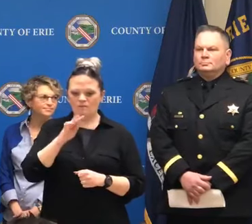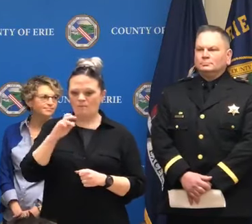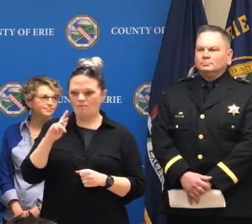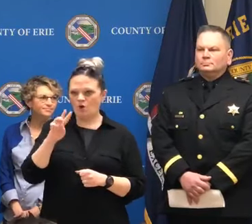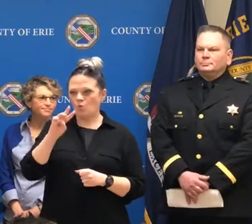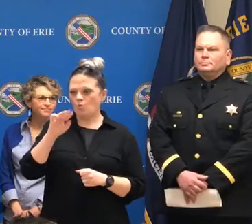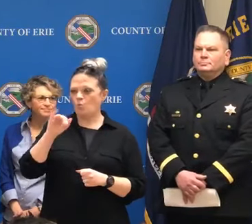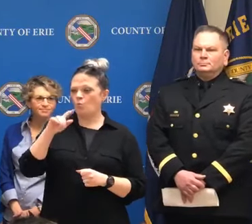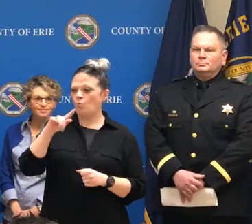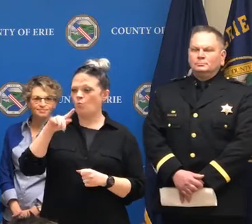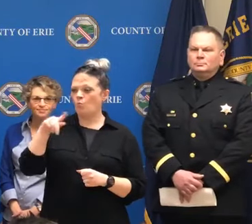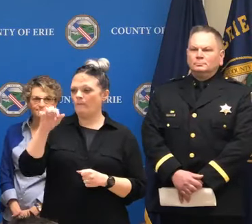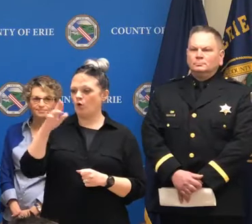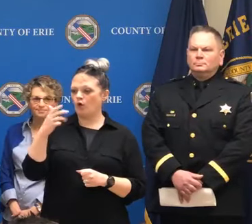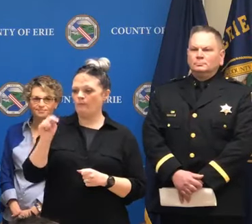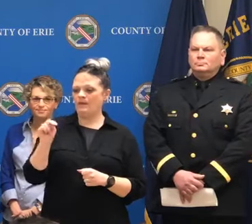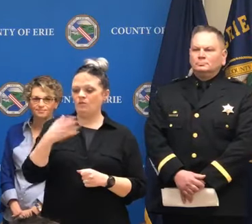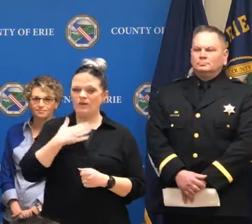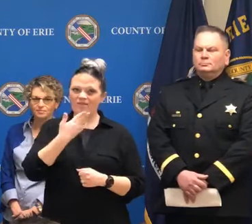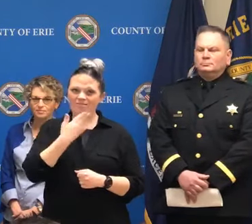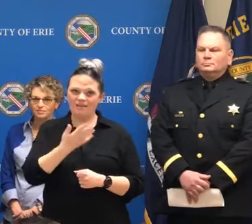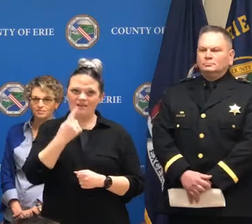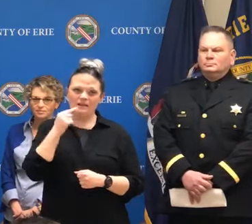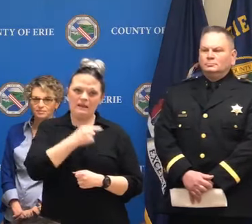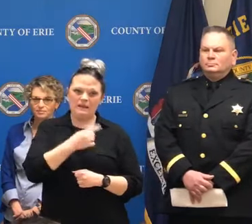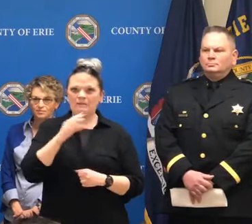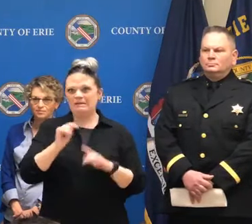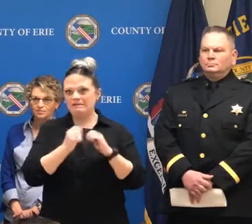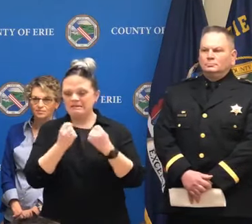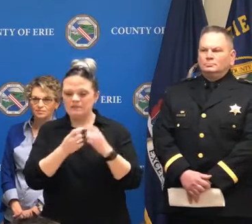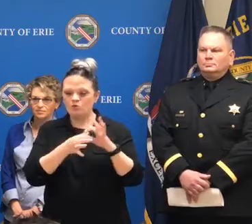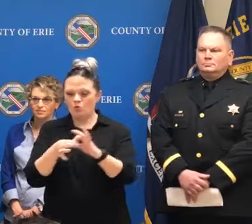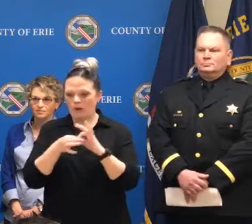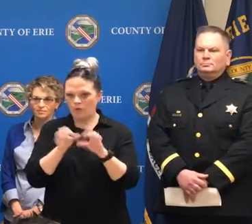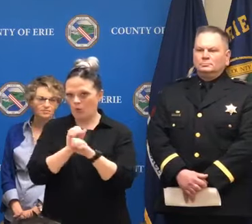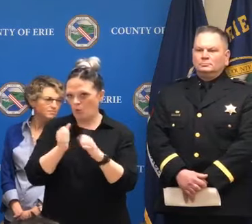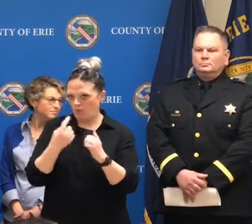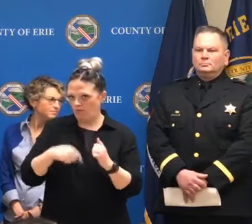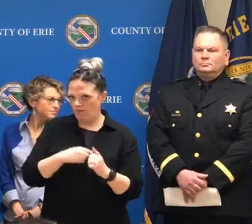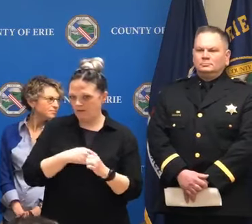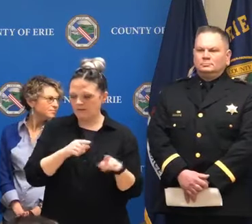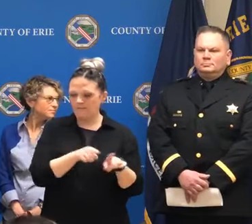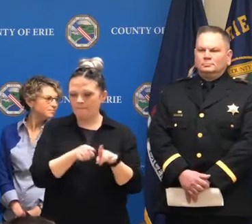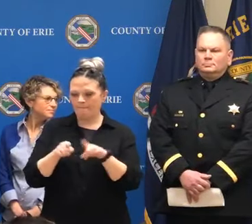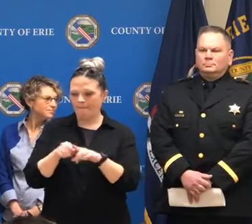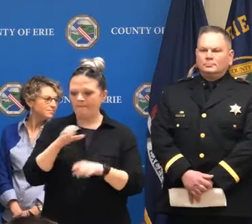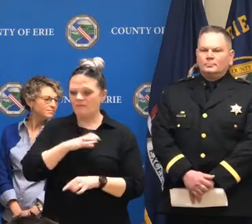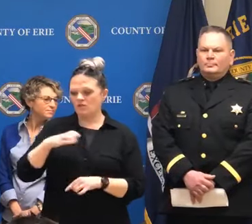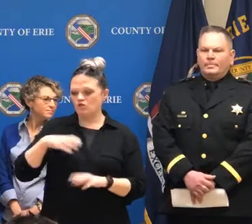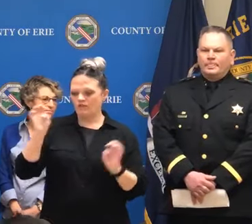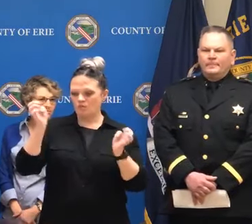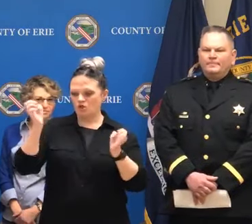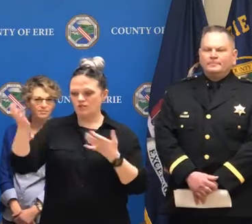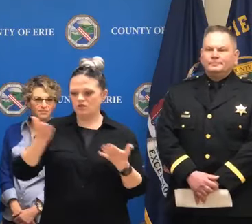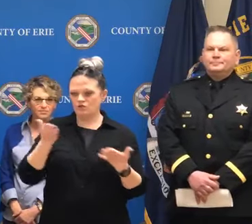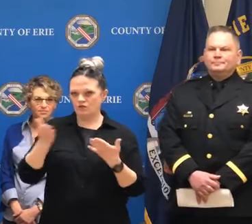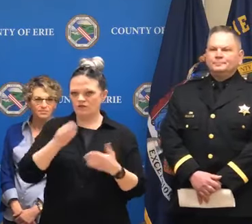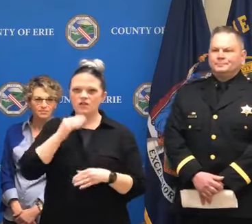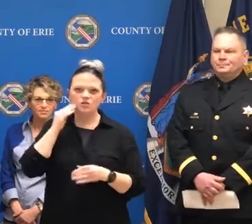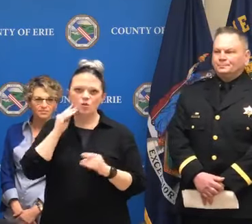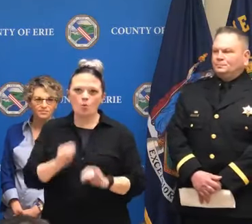County Sheriff's Office. I thank him and his team for the work that they've done in cooperation with us. We're also joined by our Commissioner of Emergency Services,